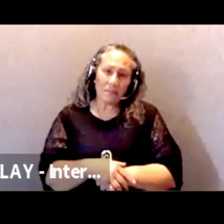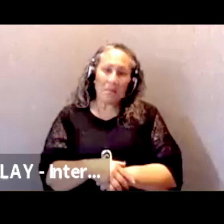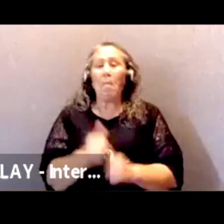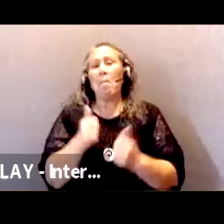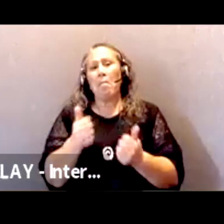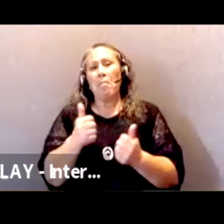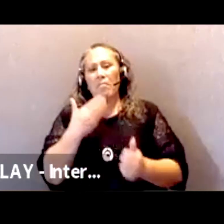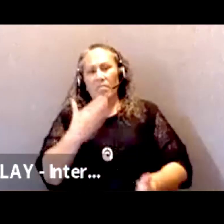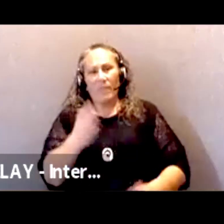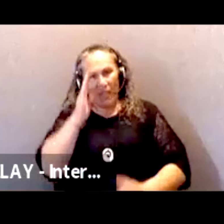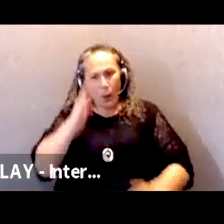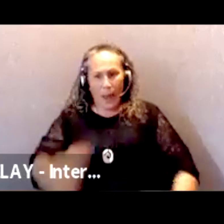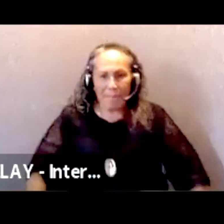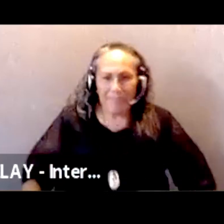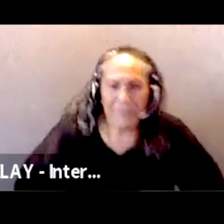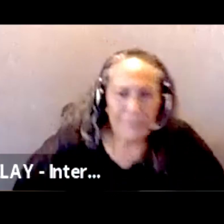Kia ora.